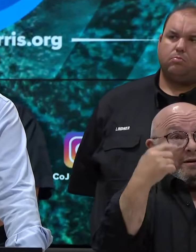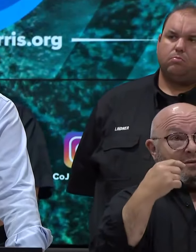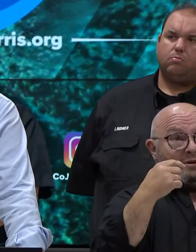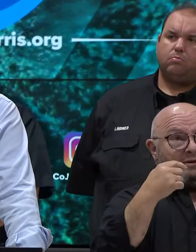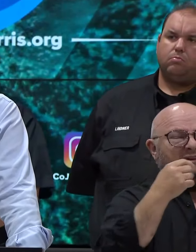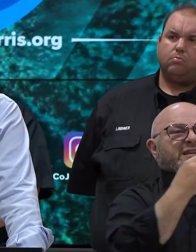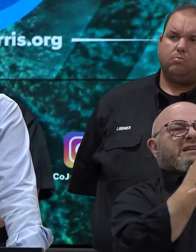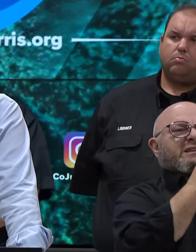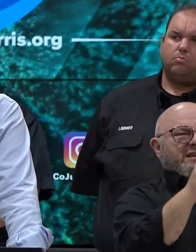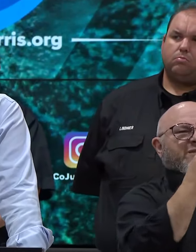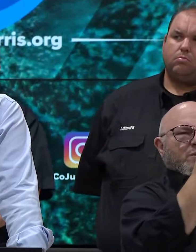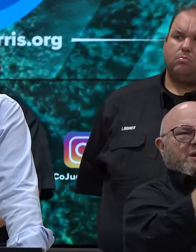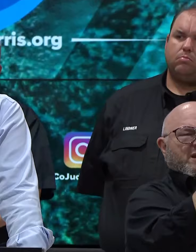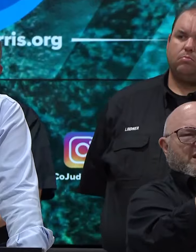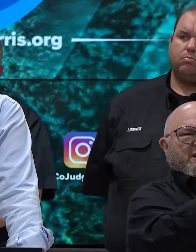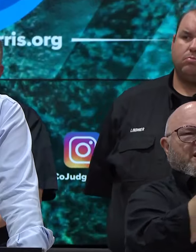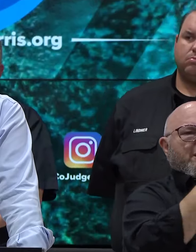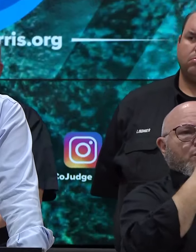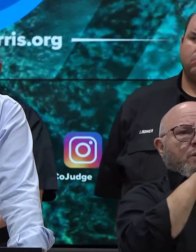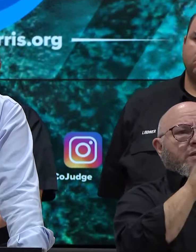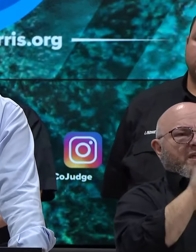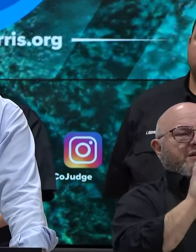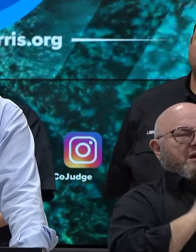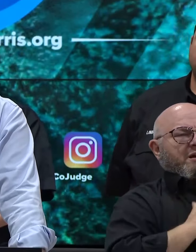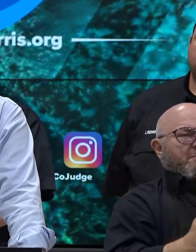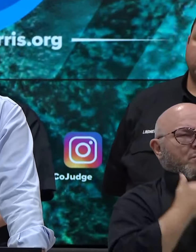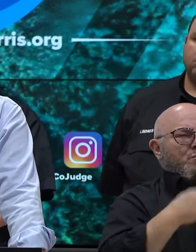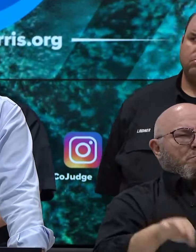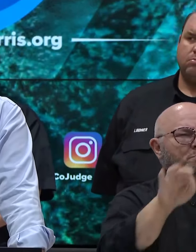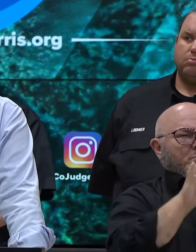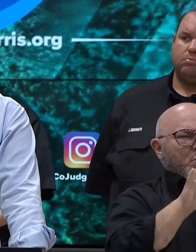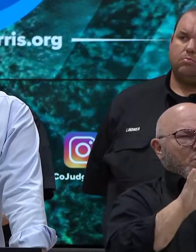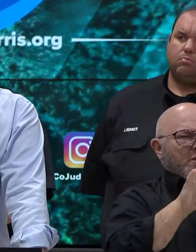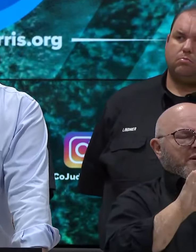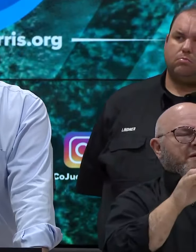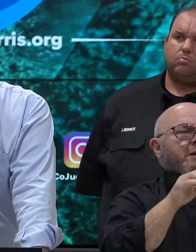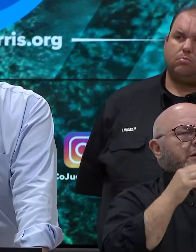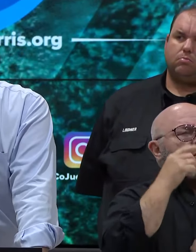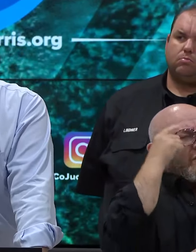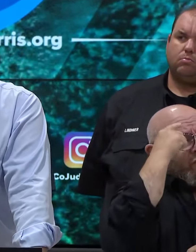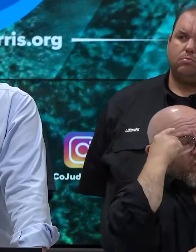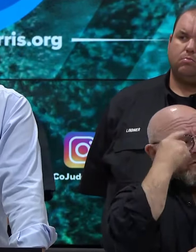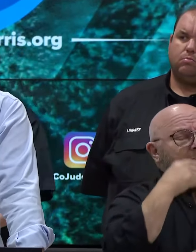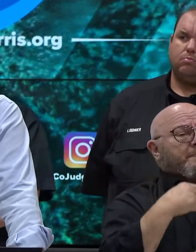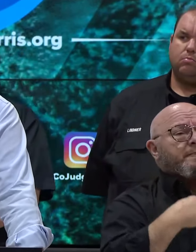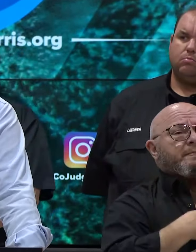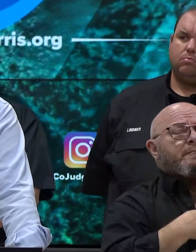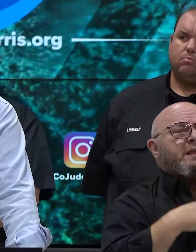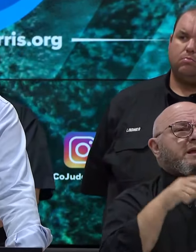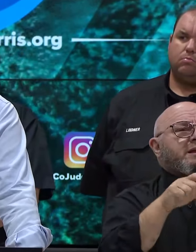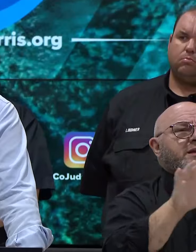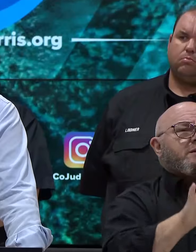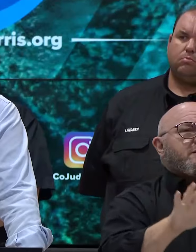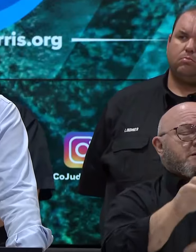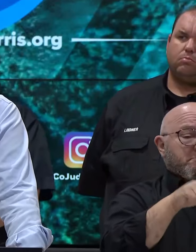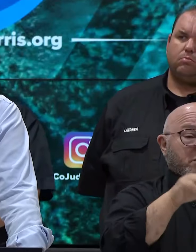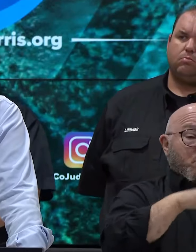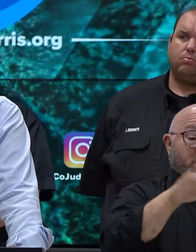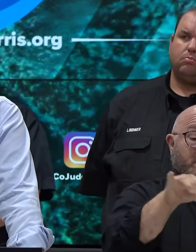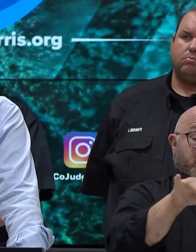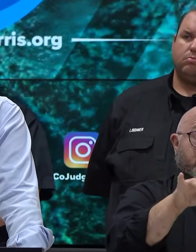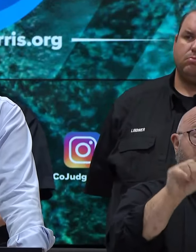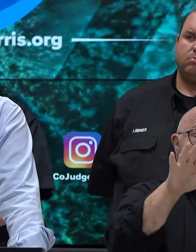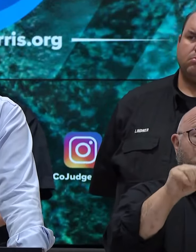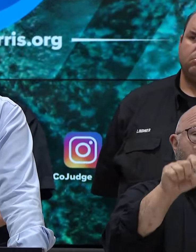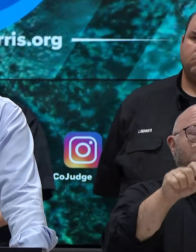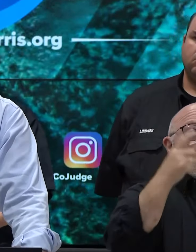value, and we don't want them in the eye of the storm. And so, and it really doesn't matter. We need about, depending on the size of the storm, we